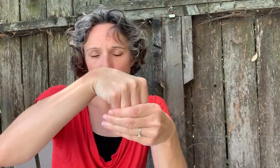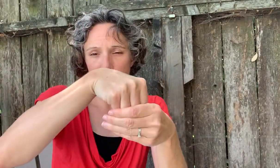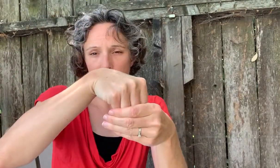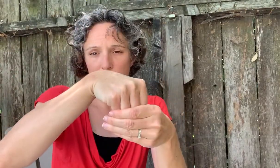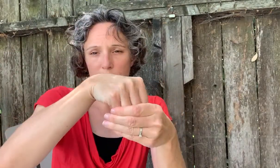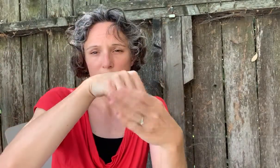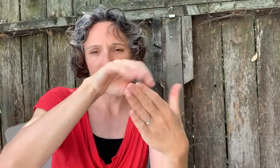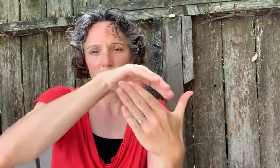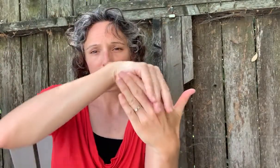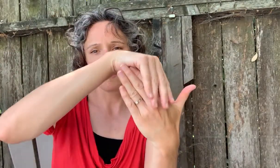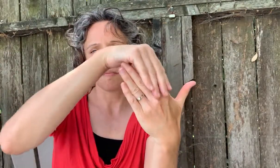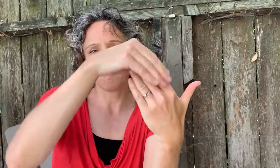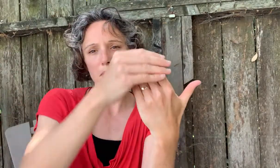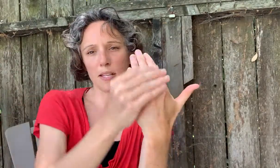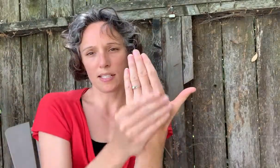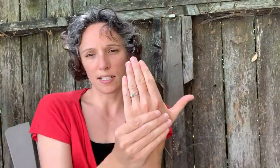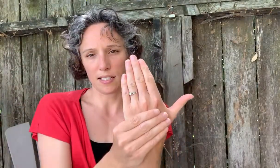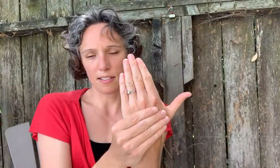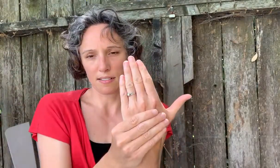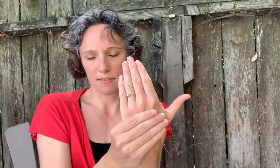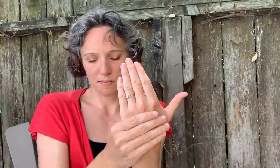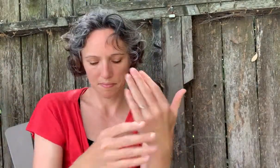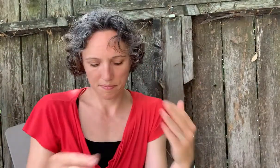in mitten.